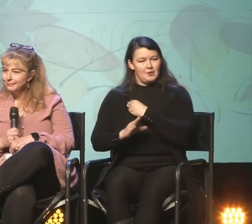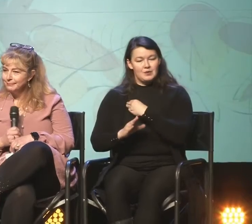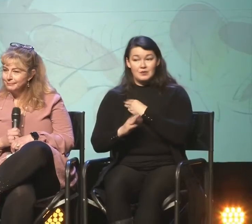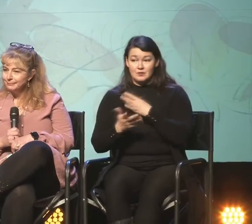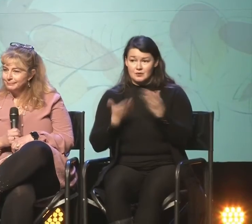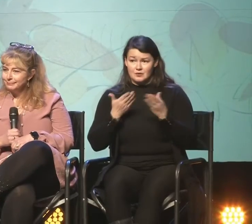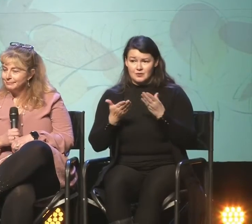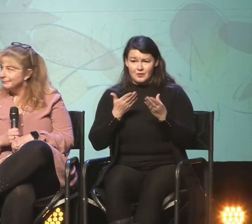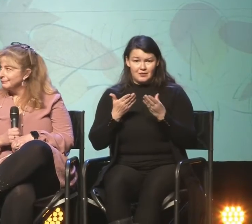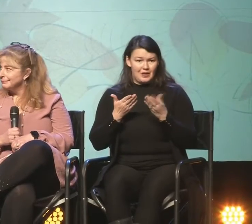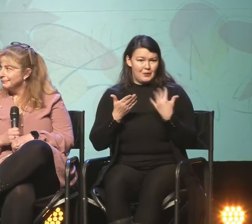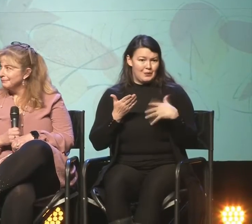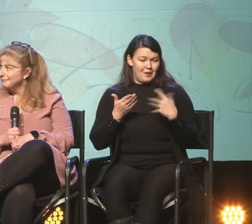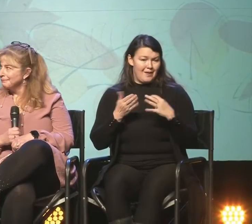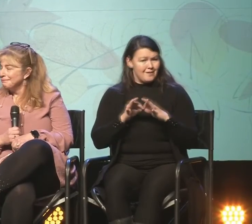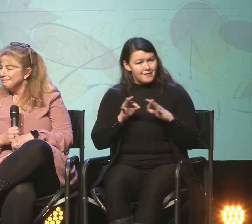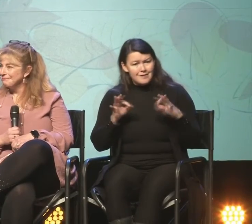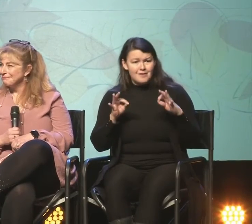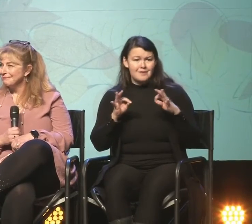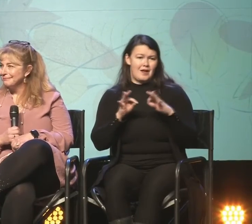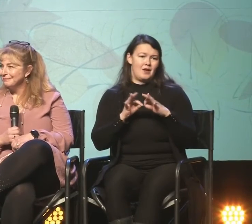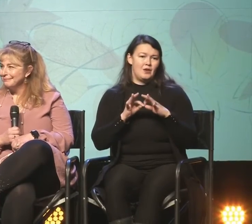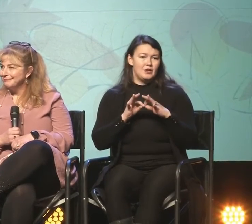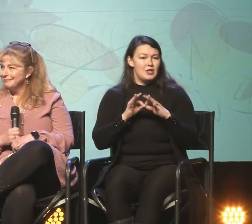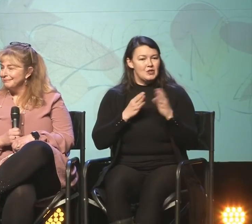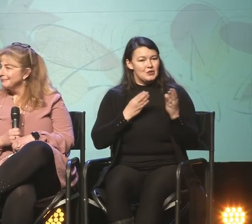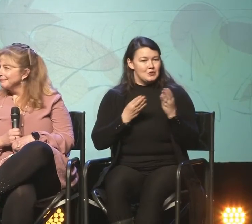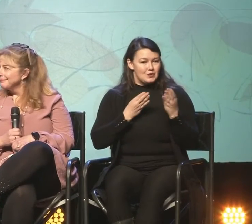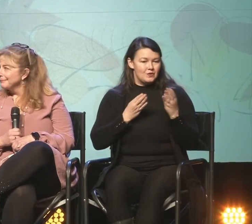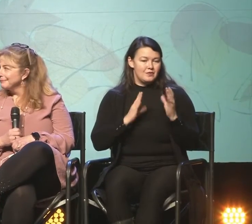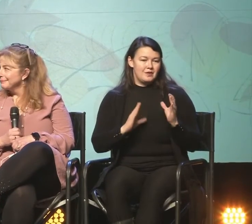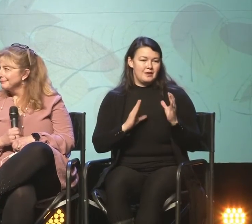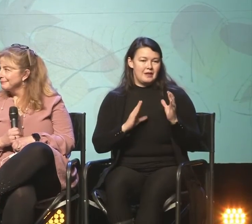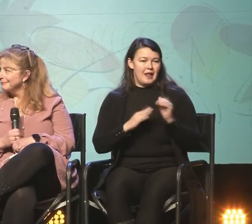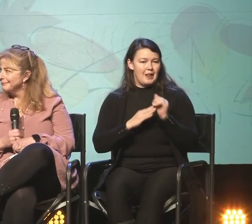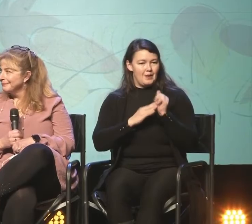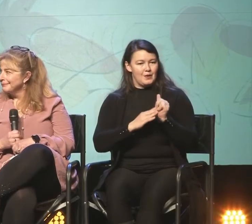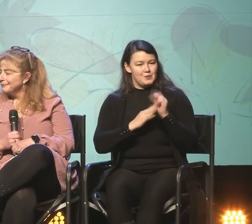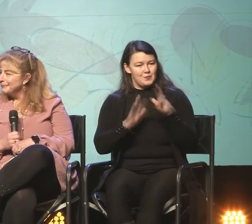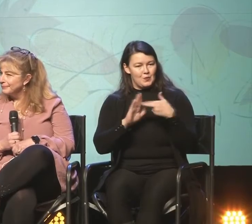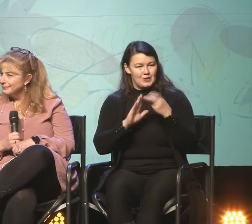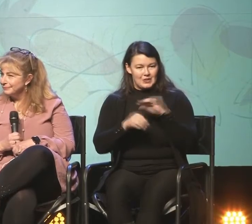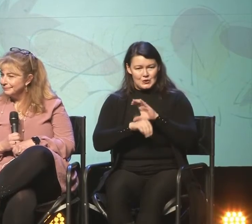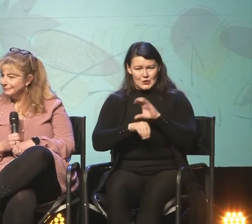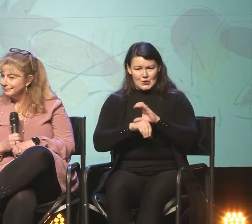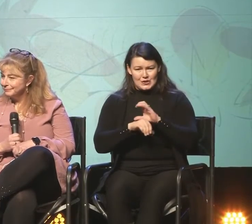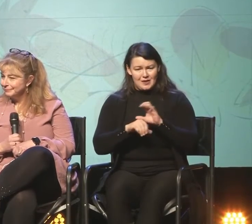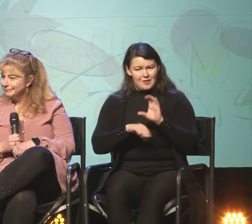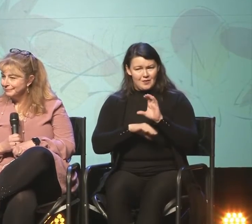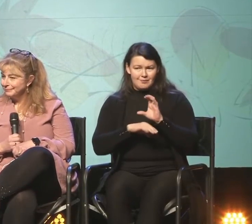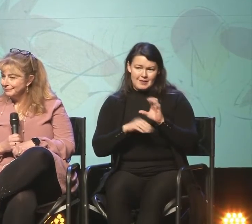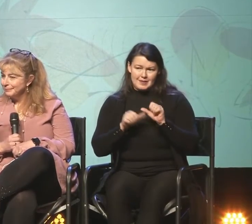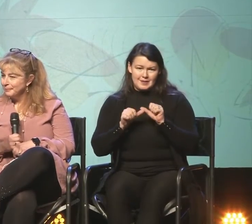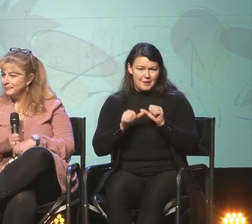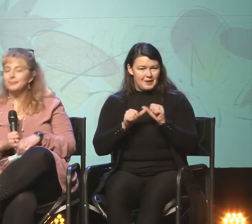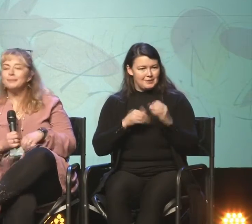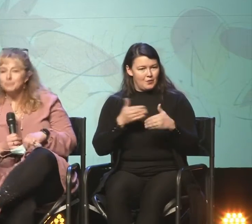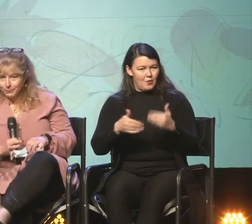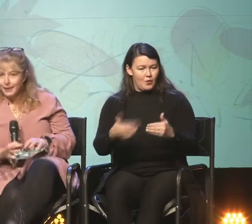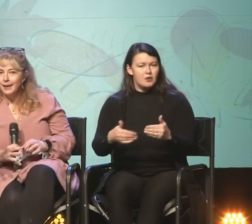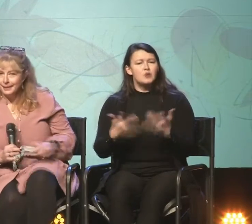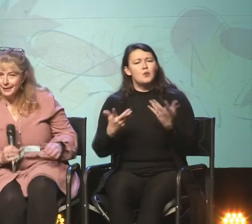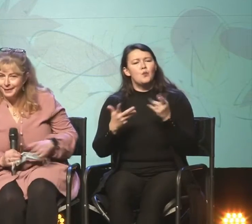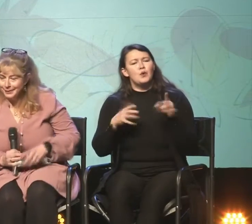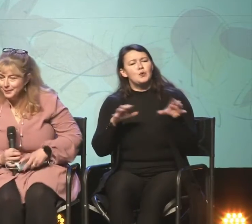of the most vital servant leadership roles in our church, keeping us all moving forward. So tell us a little bit about what you do outside of